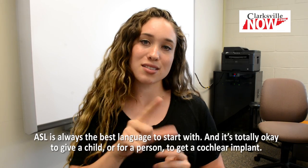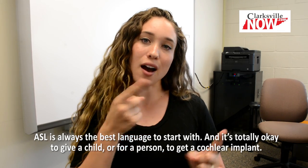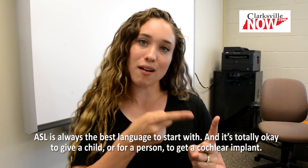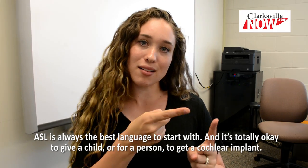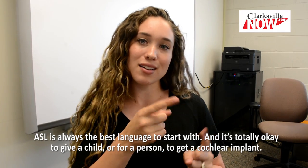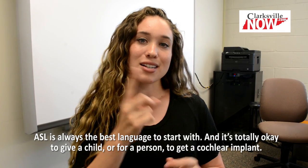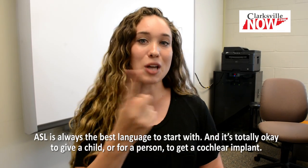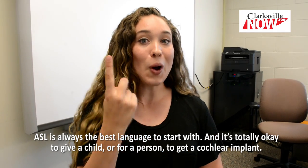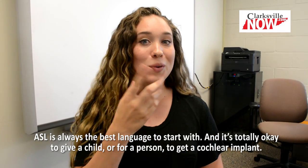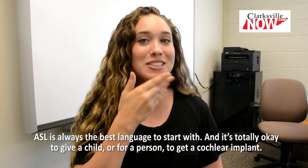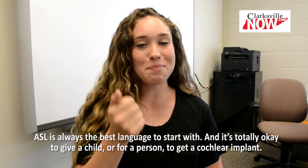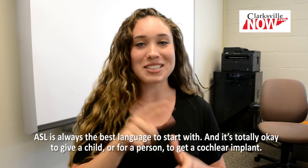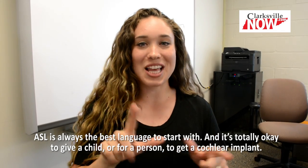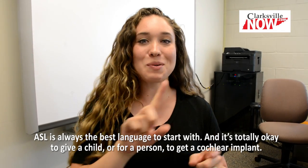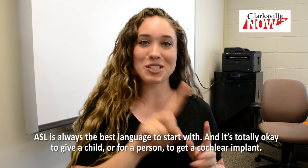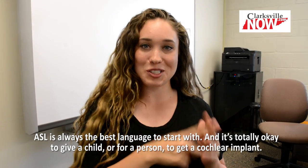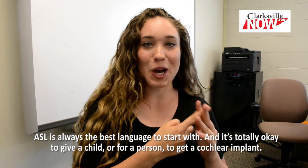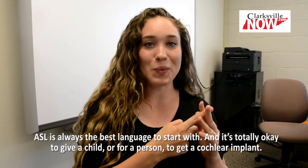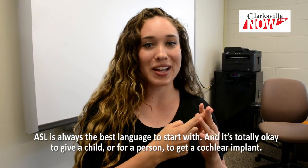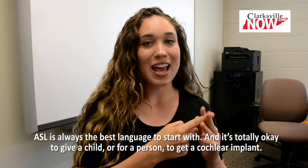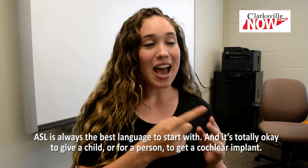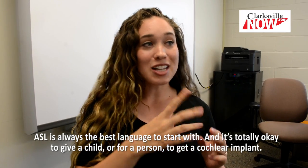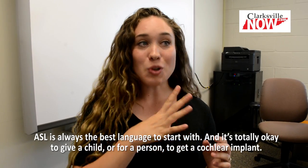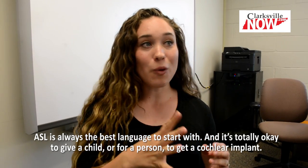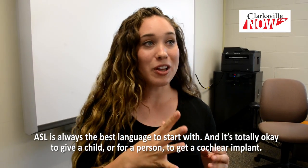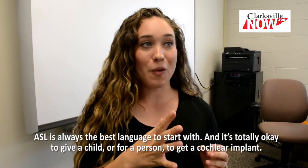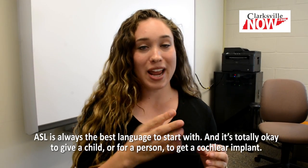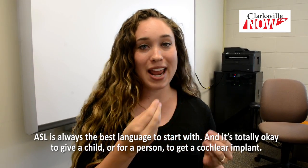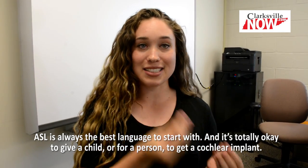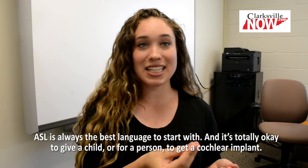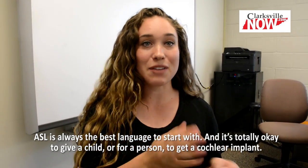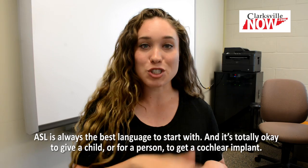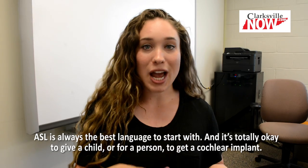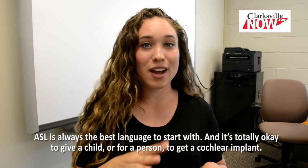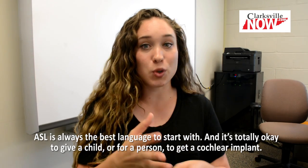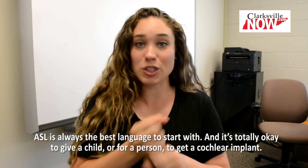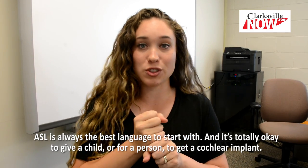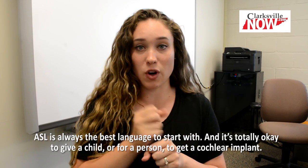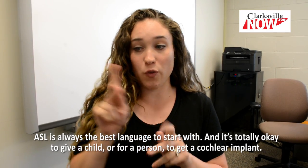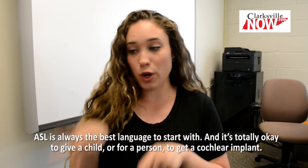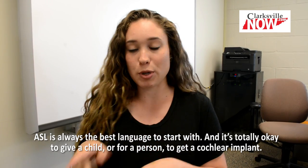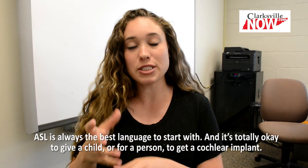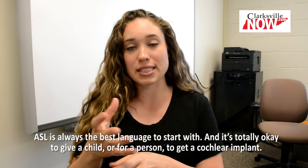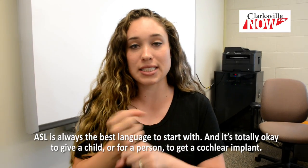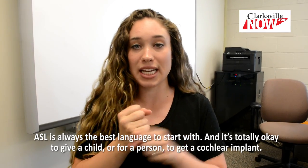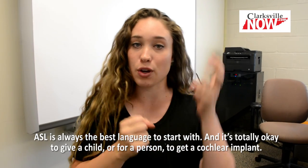ASL is always the best language to start with, and it's totally okay to give a child or for a to get a